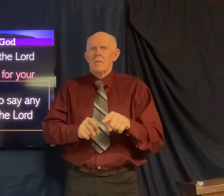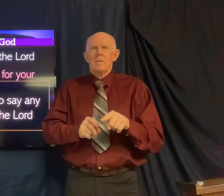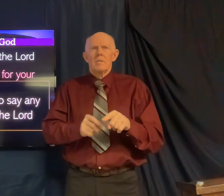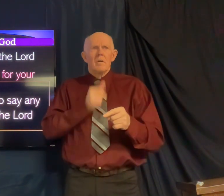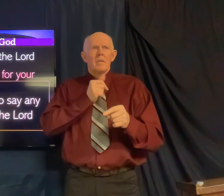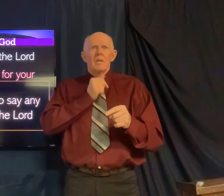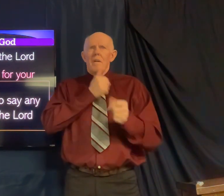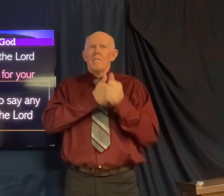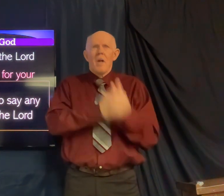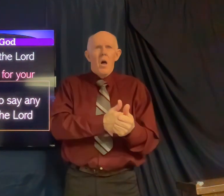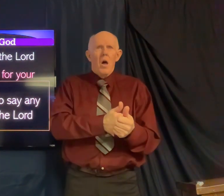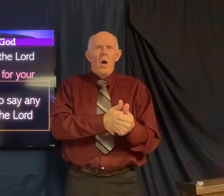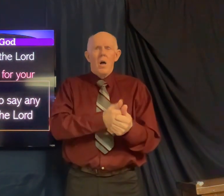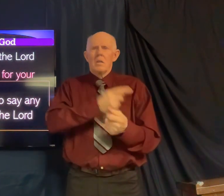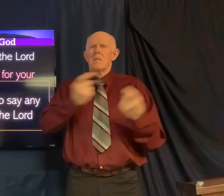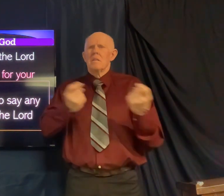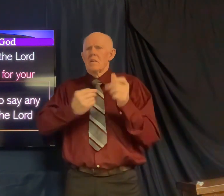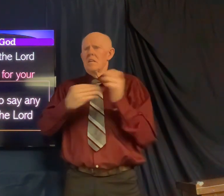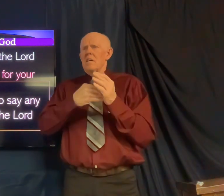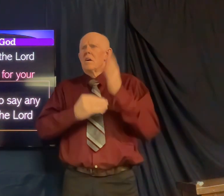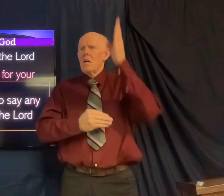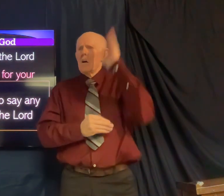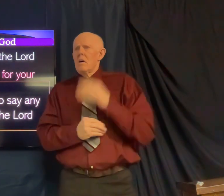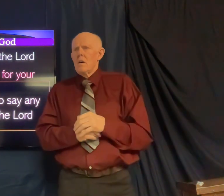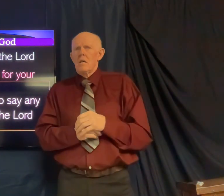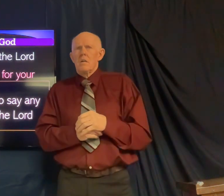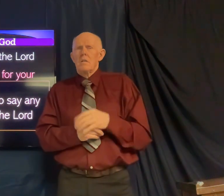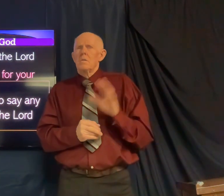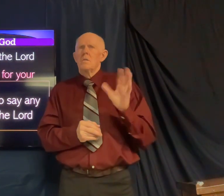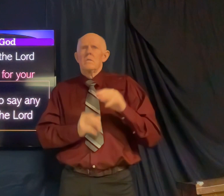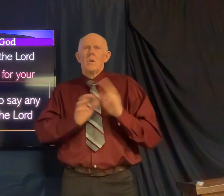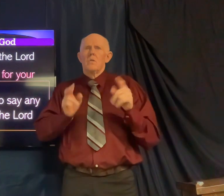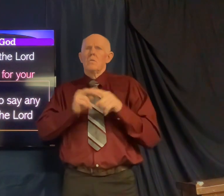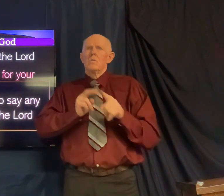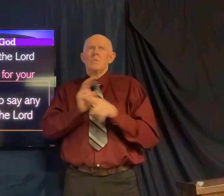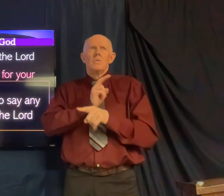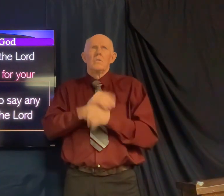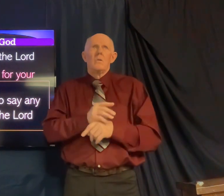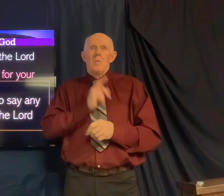because something might happen and you can't follow that promise. That's sinning against God.